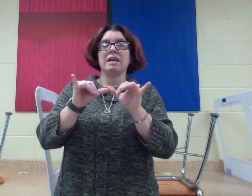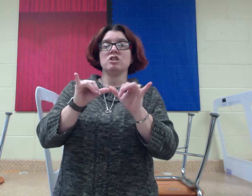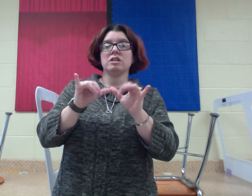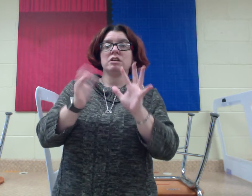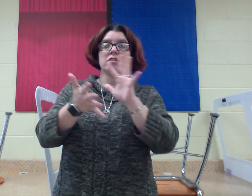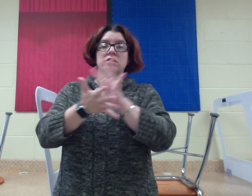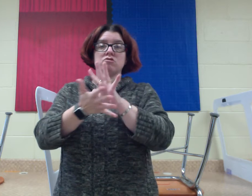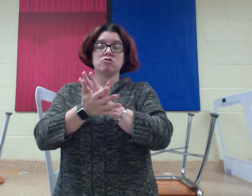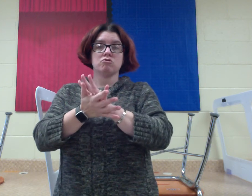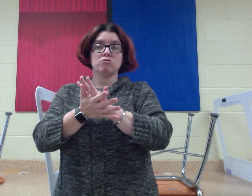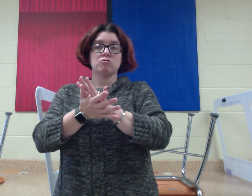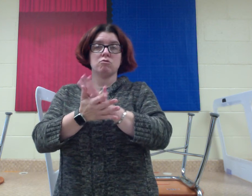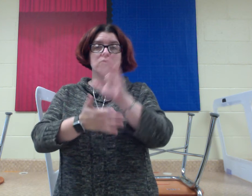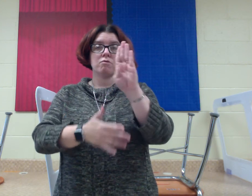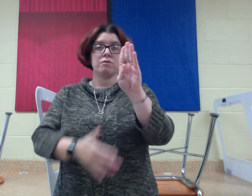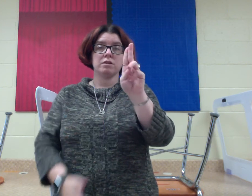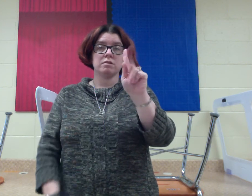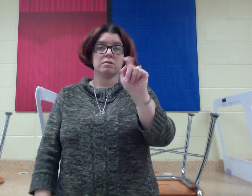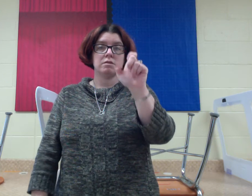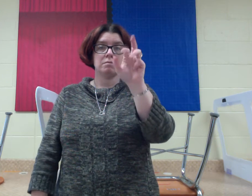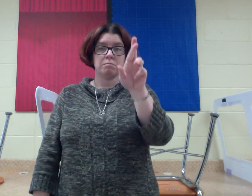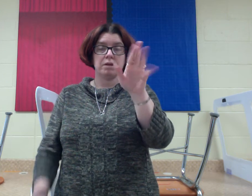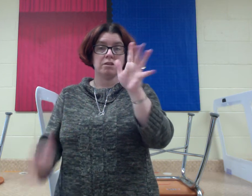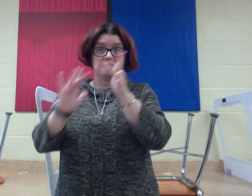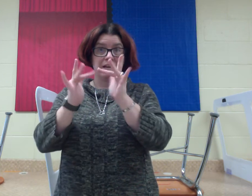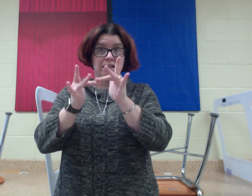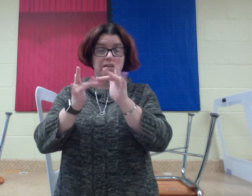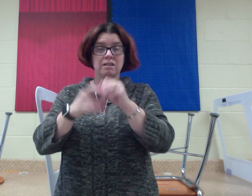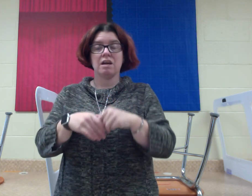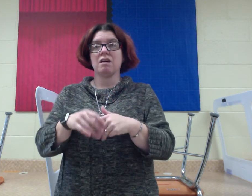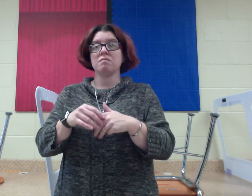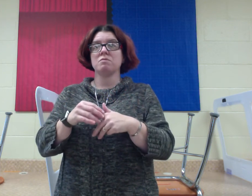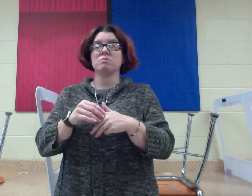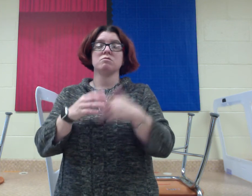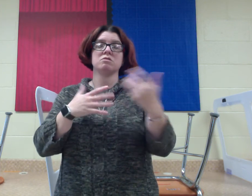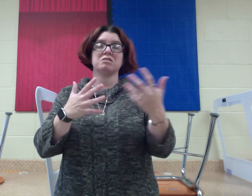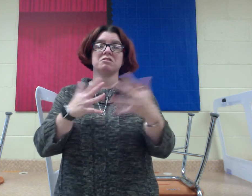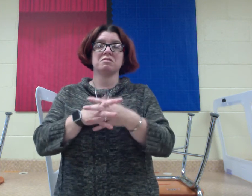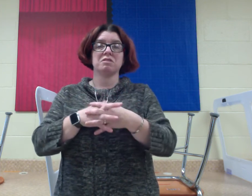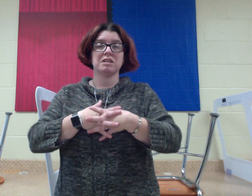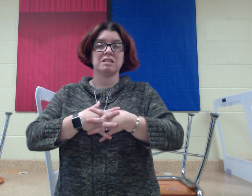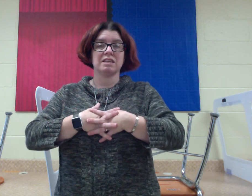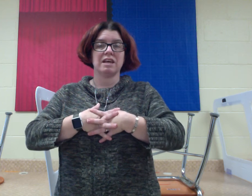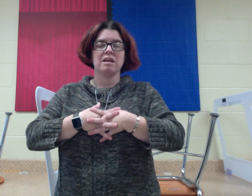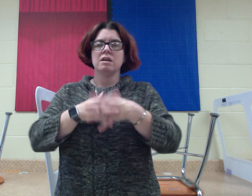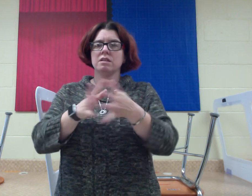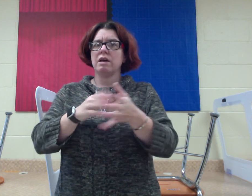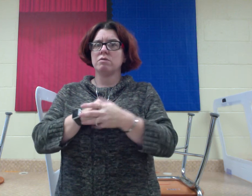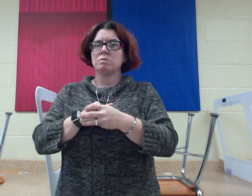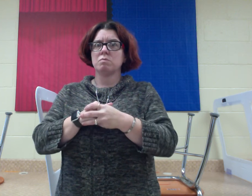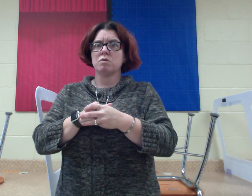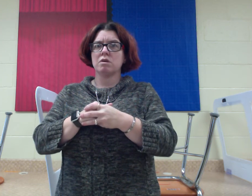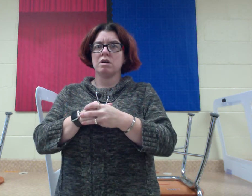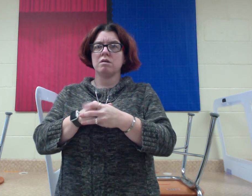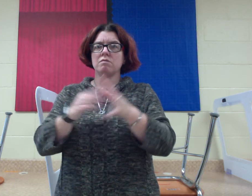engineering school or if it's Butler Tech, you would do just different signs like that. That one's more of